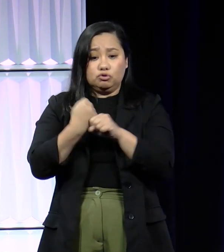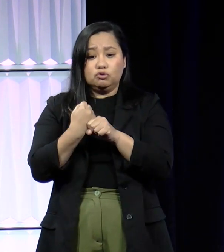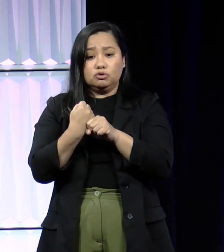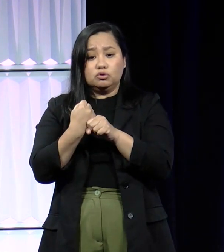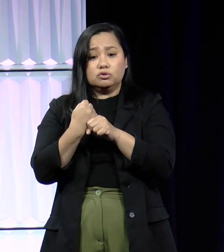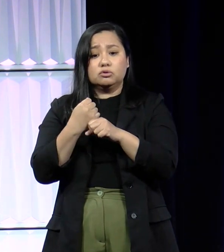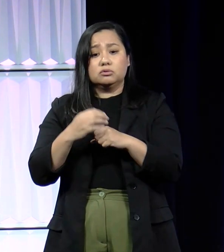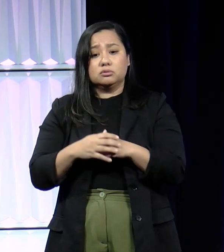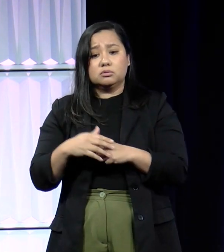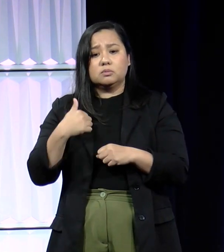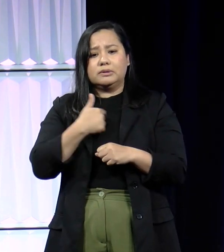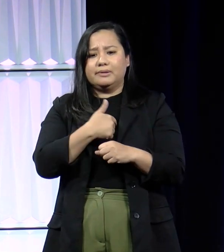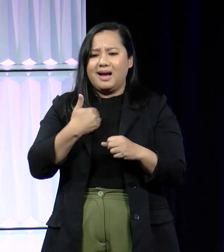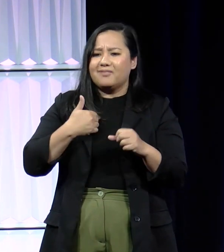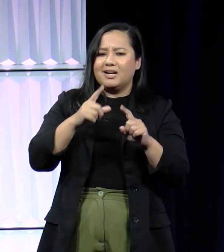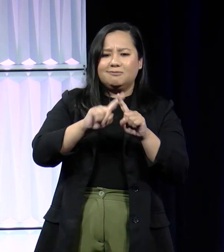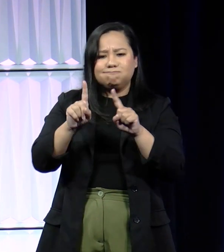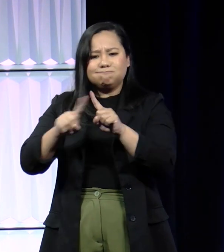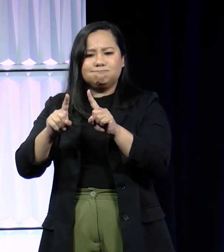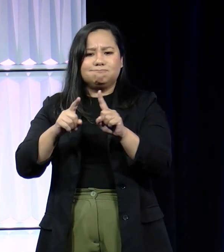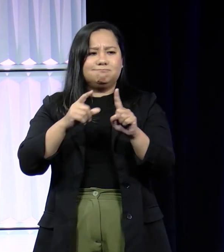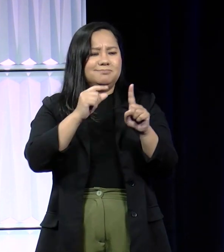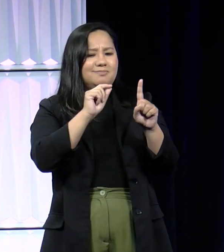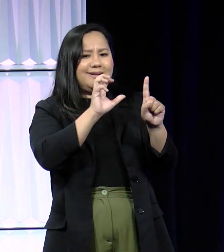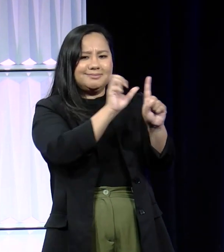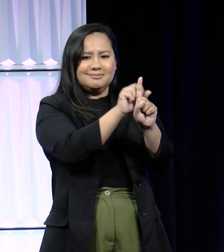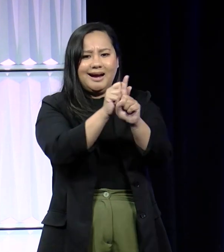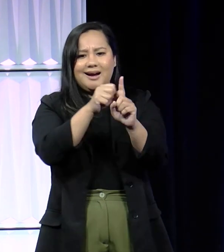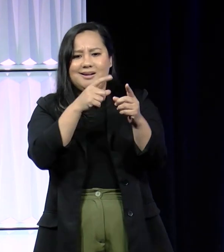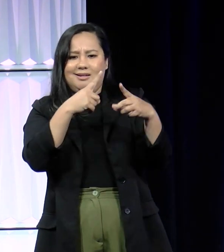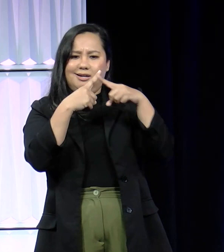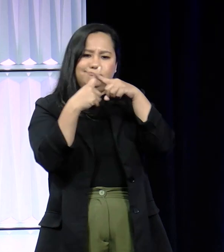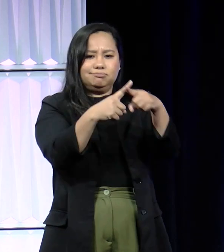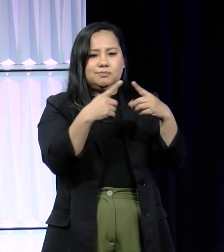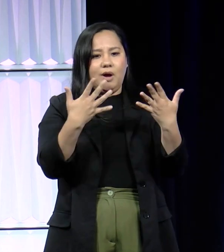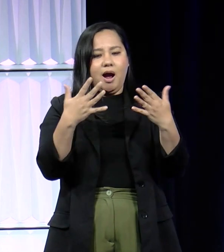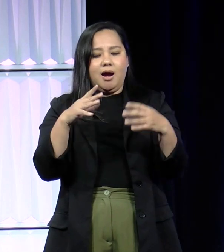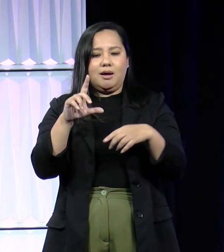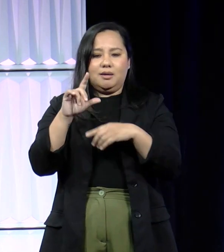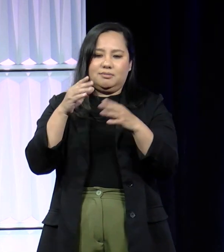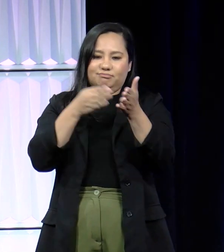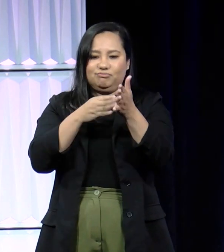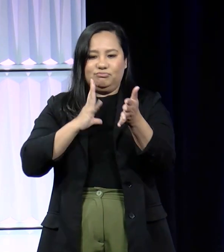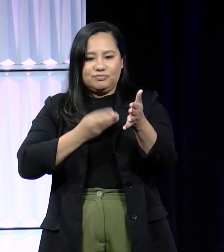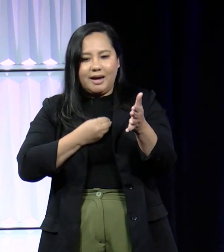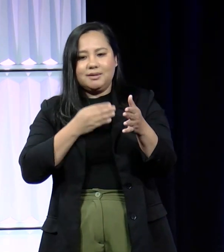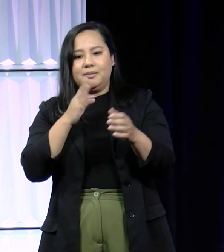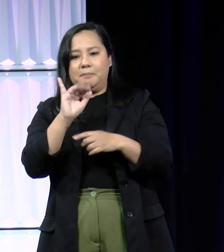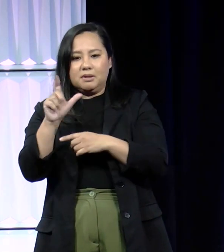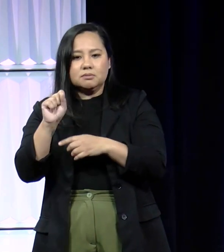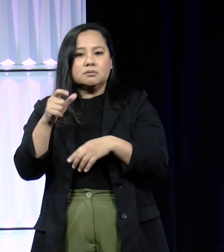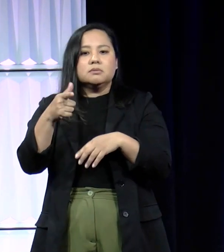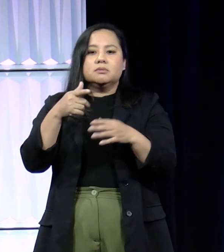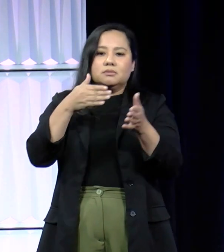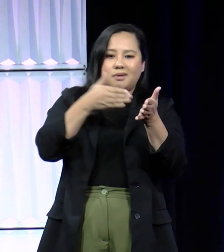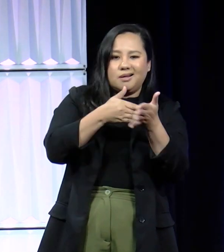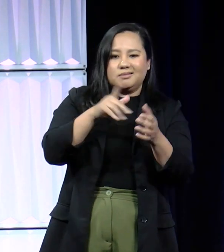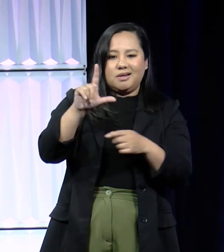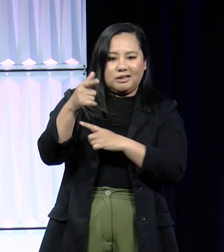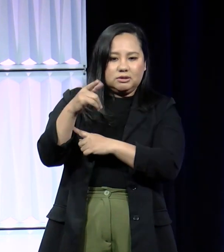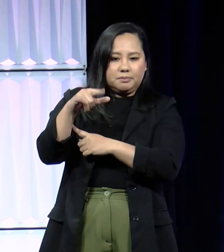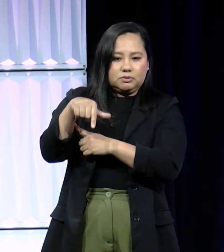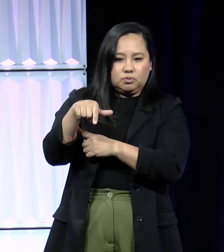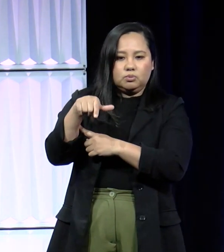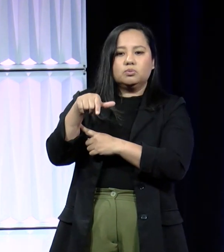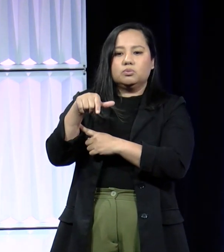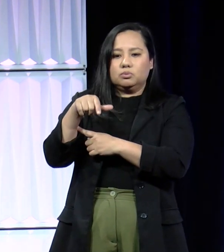multifrontal attacks on our fundamental human rights. With just under 500 anti-LGBTQ bills introduced